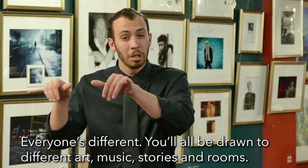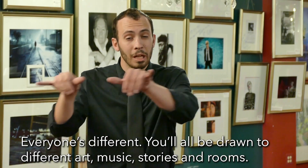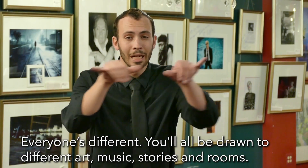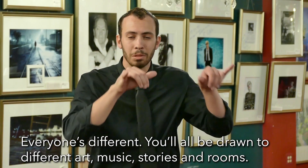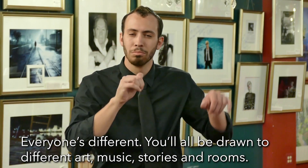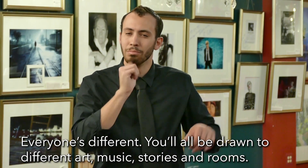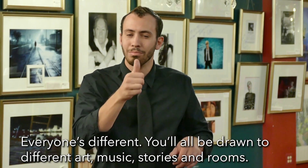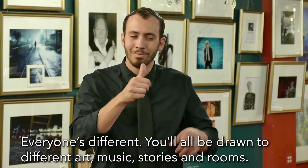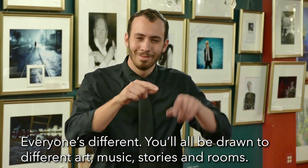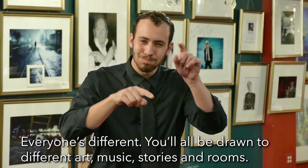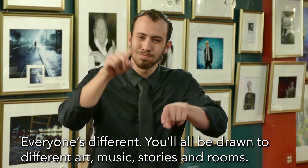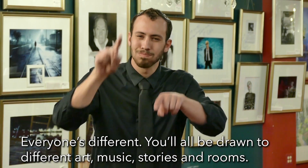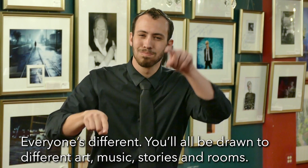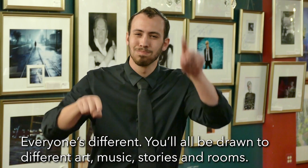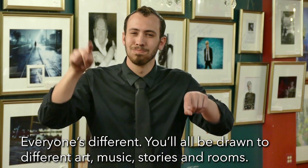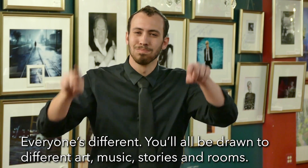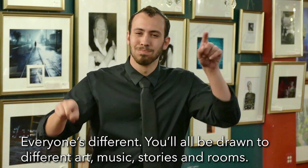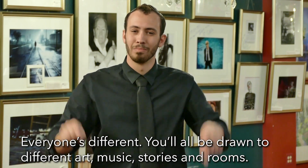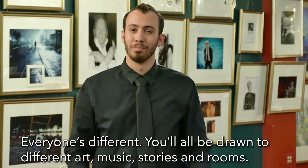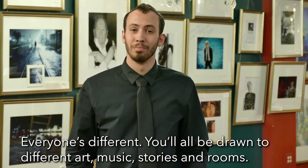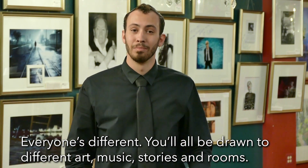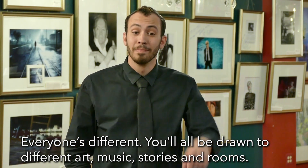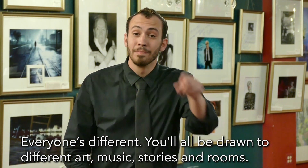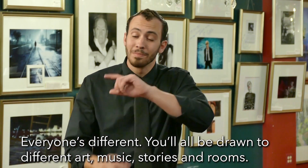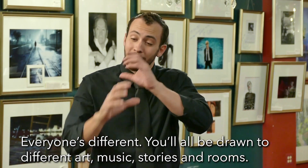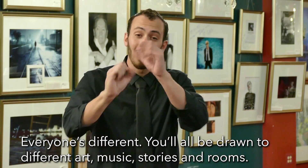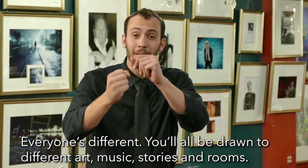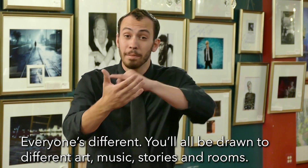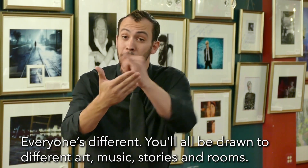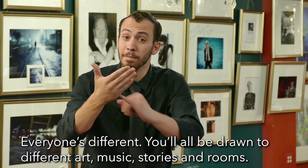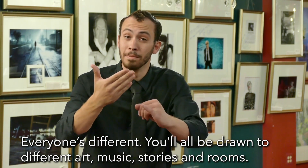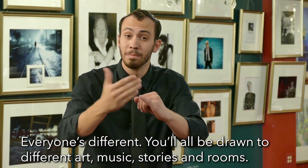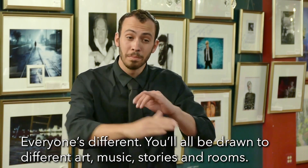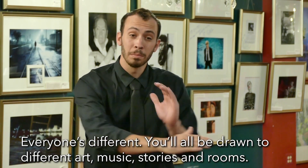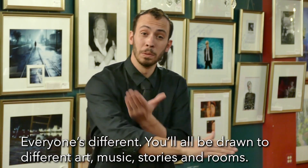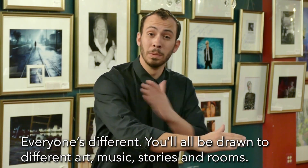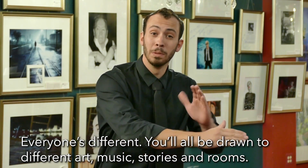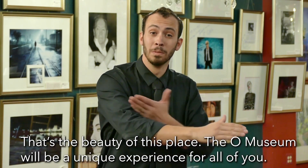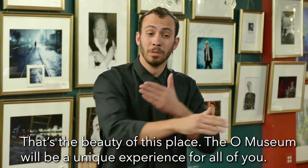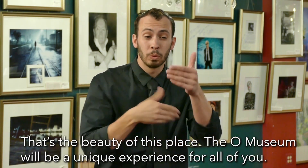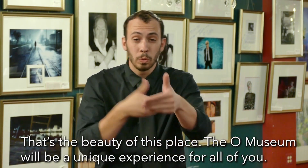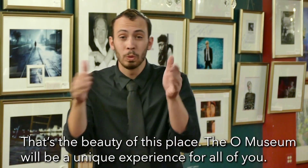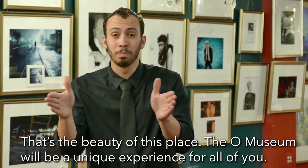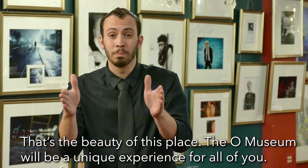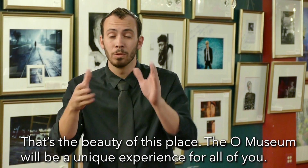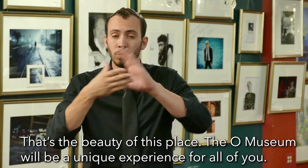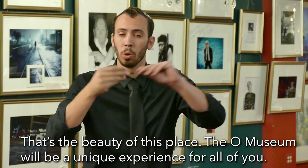Everyone's different. You'll all be drawn to different art, music, stories, and rooms. That's the beauty of this place. The